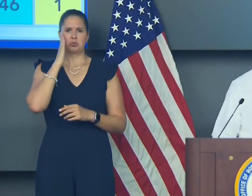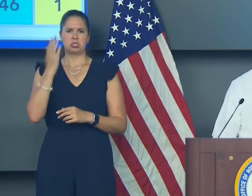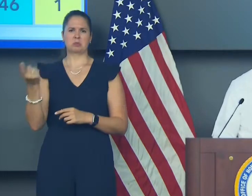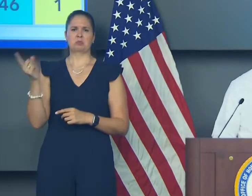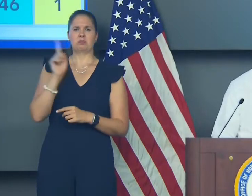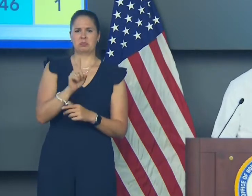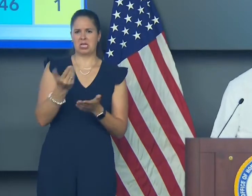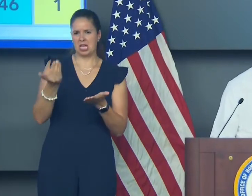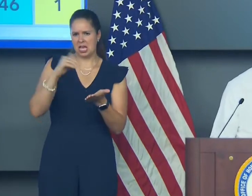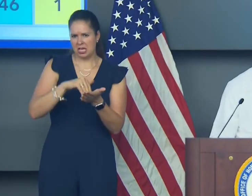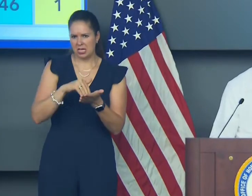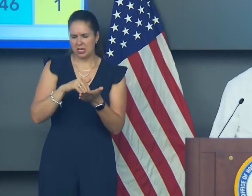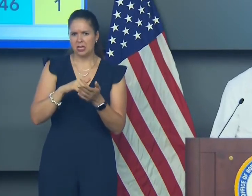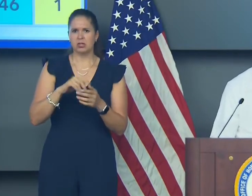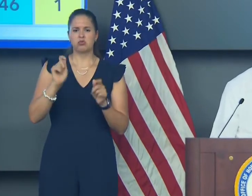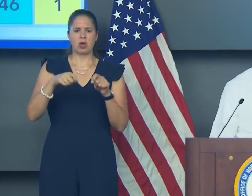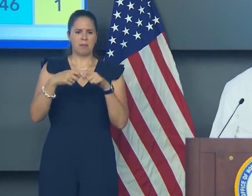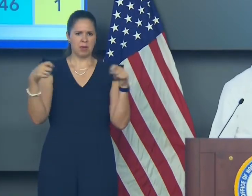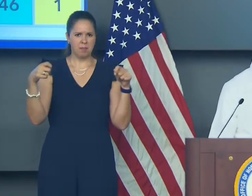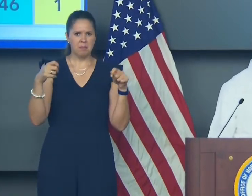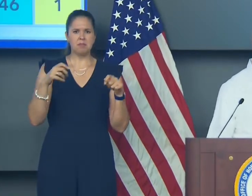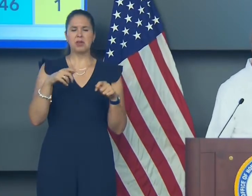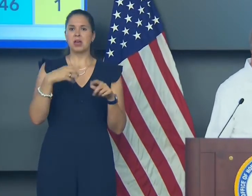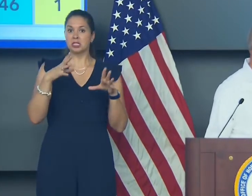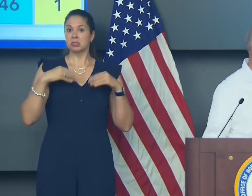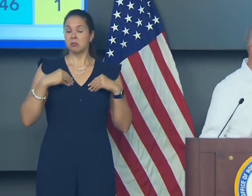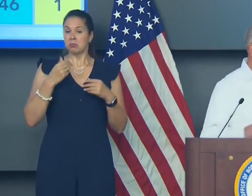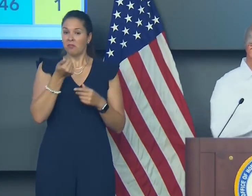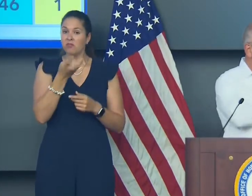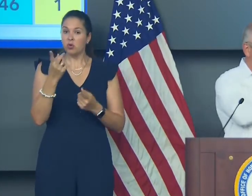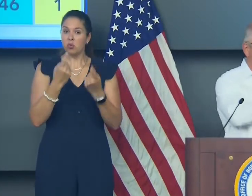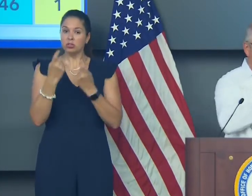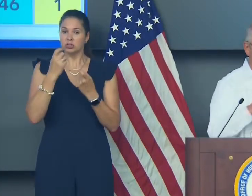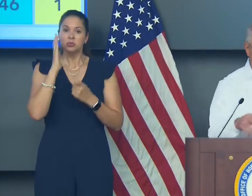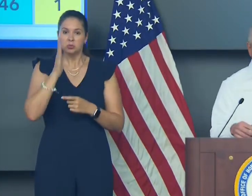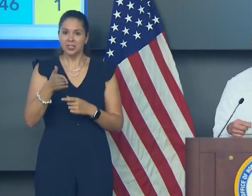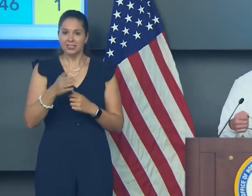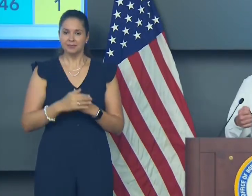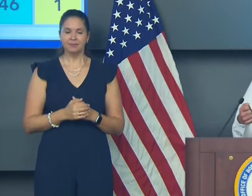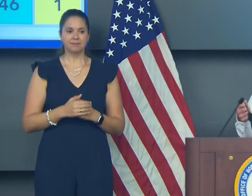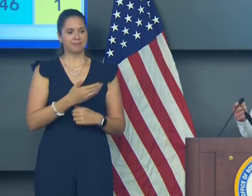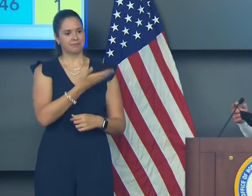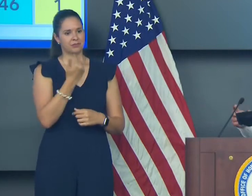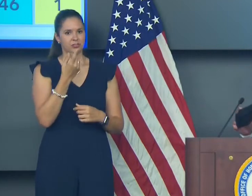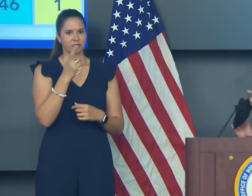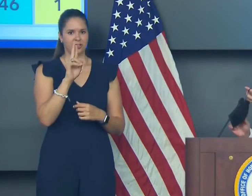presentations and wrap up and then take a few questions of my own. Dr. Cantor?